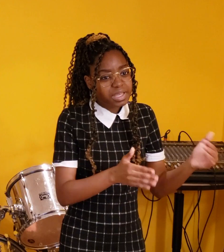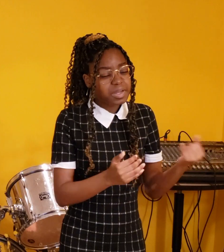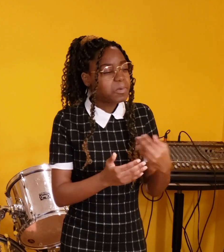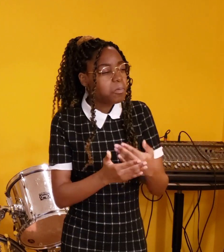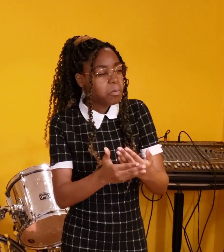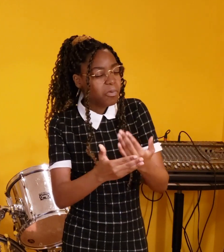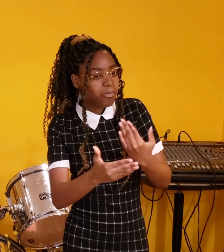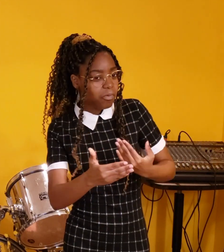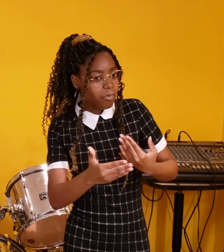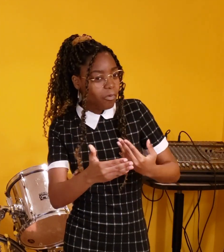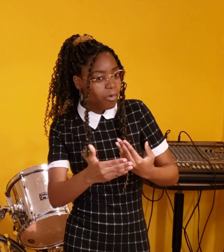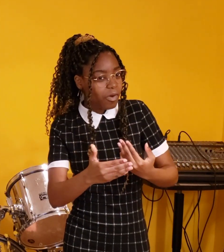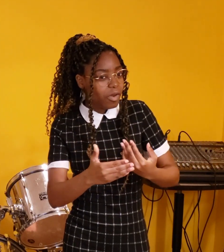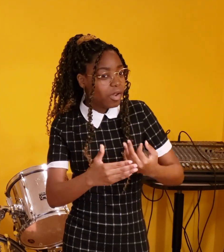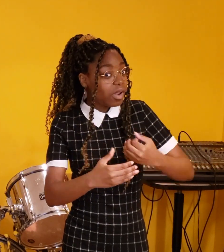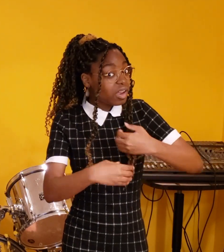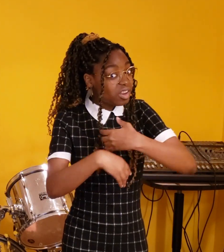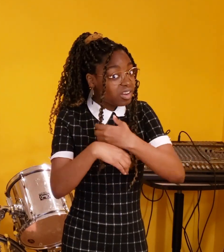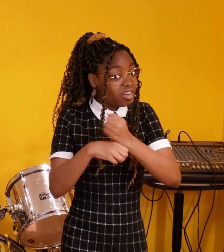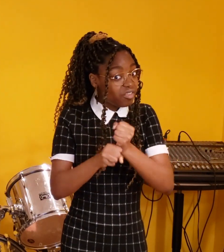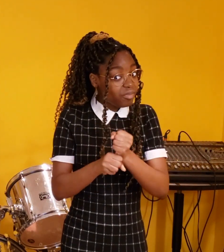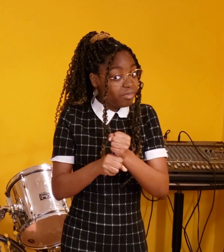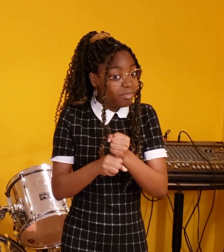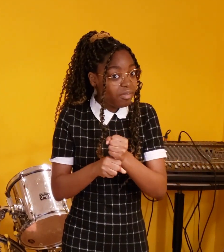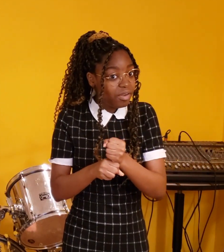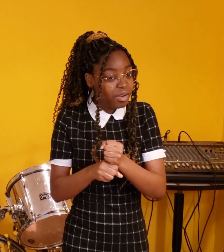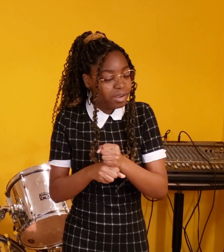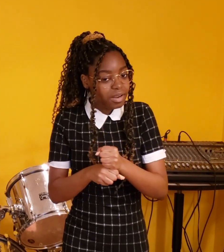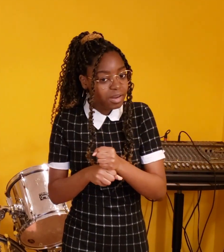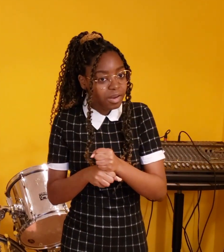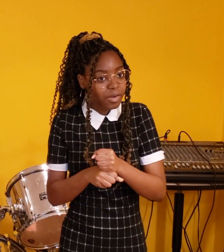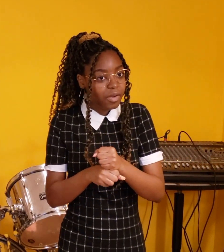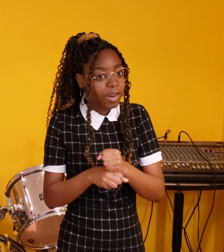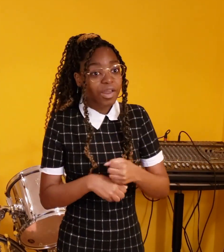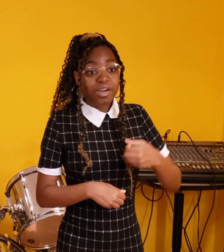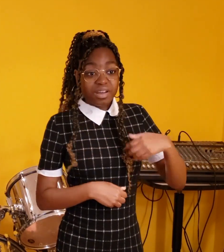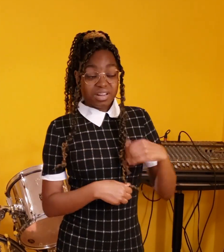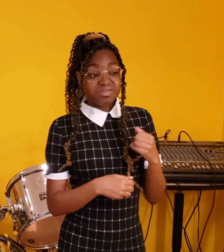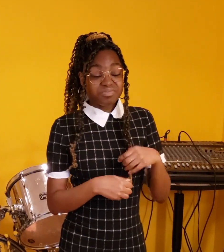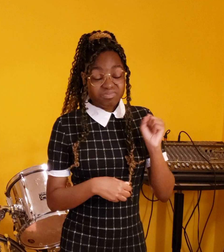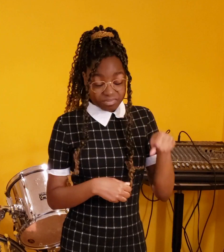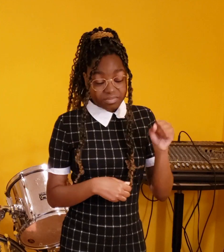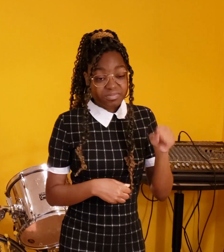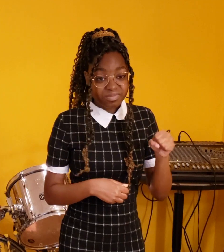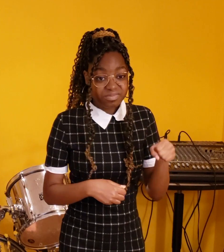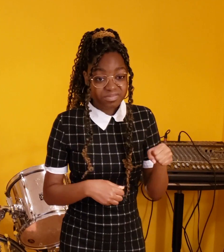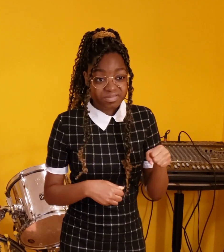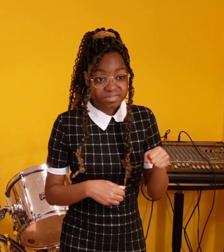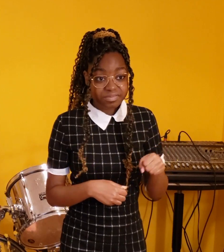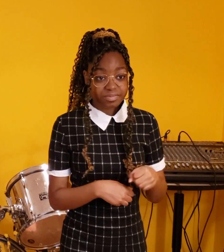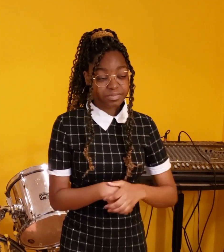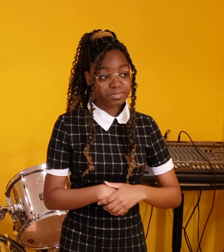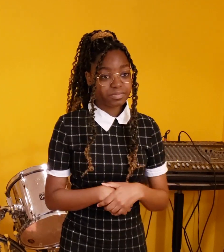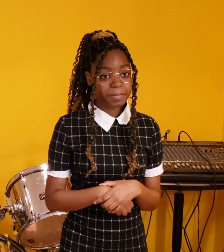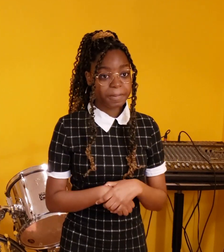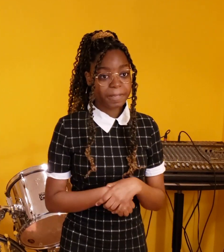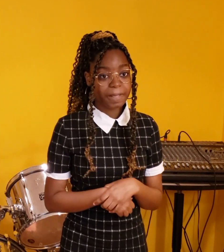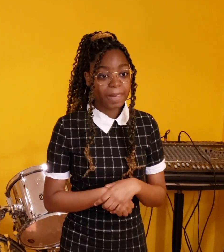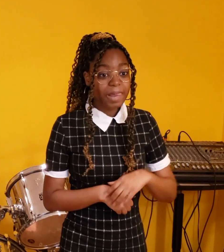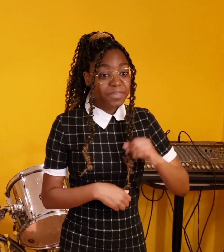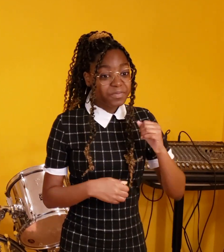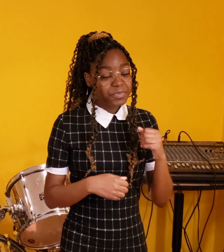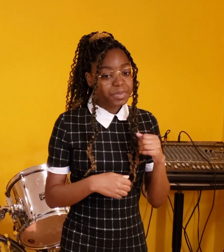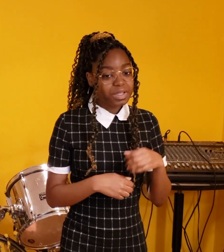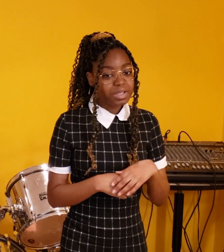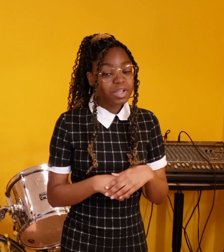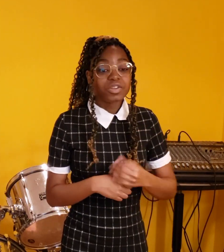the foundation of the world tells us something about what God had in mind. See, when Jesus